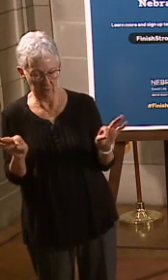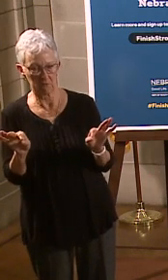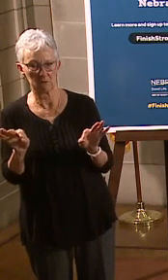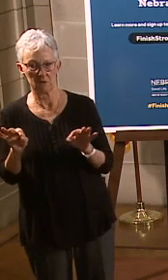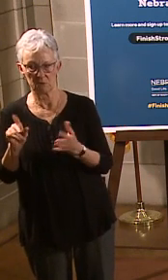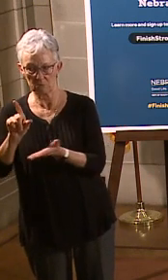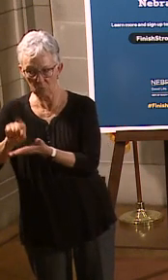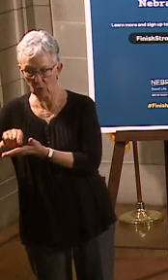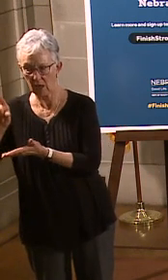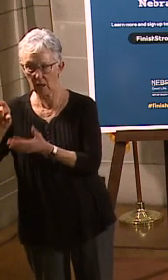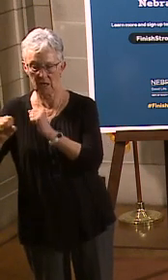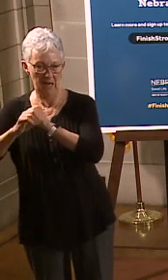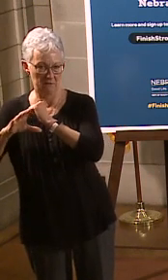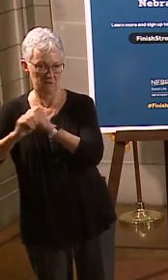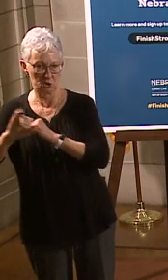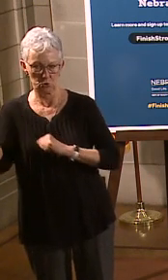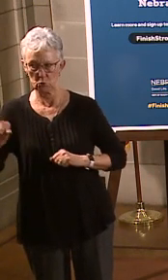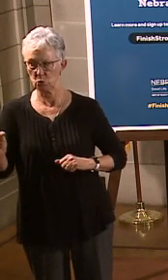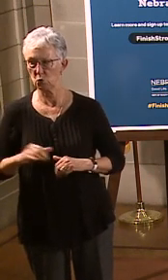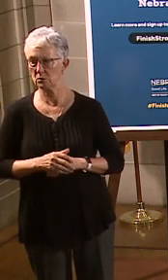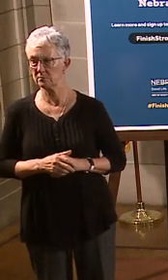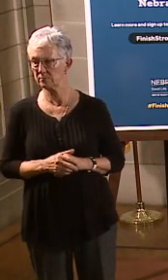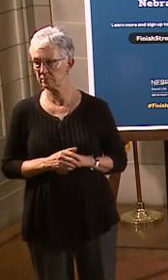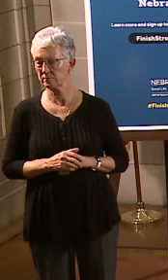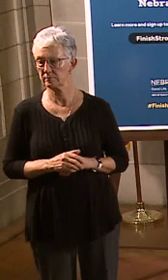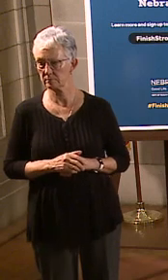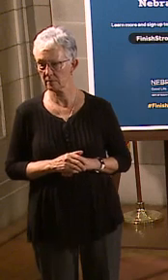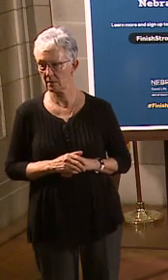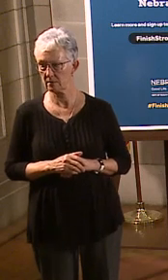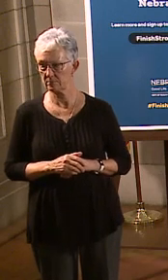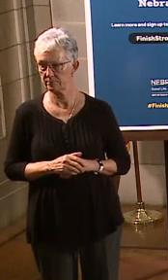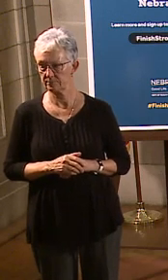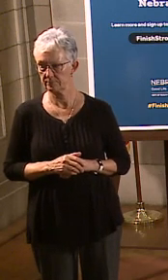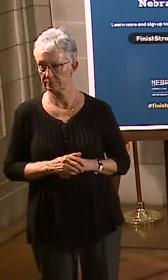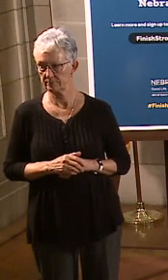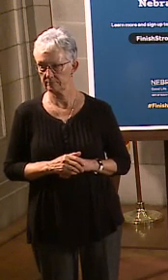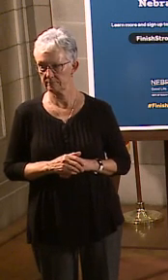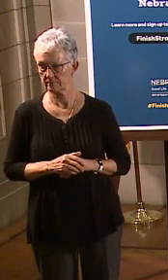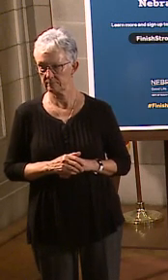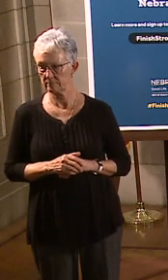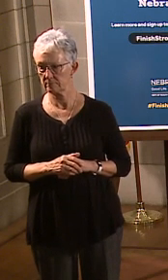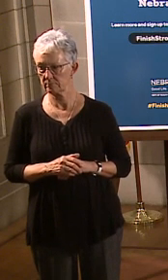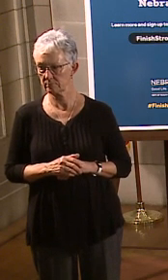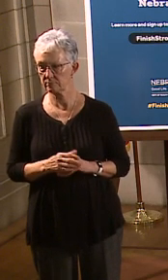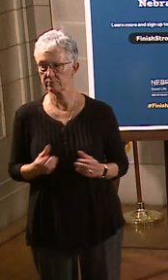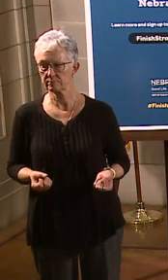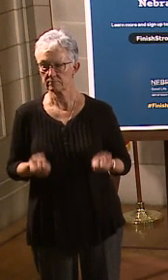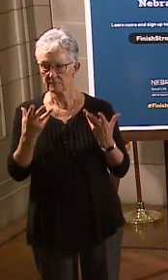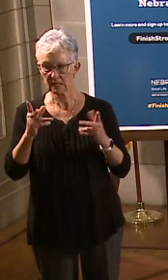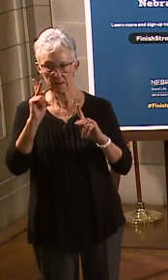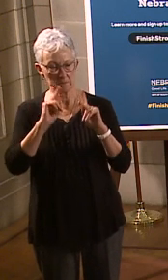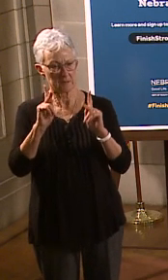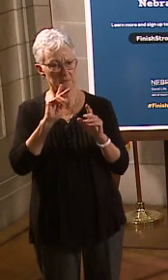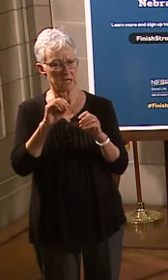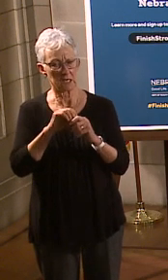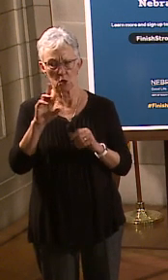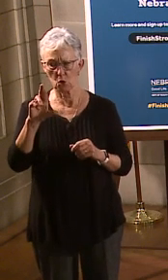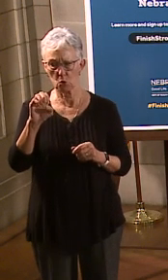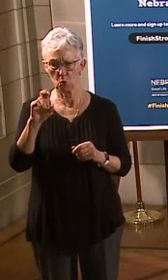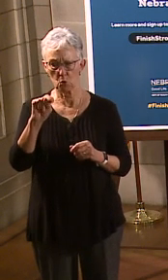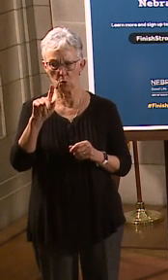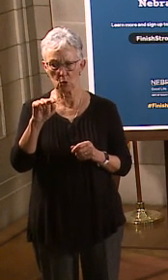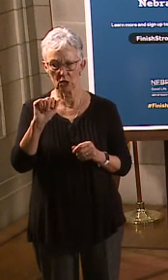of different things there to be able to reach people. Bailey's last question is, do you have any stats on how many people in the rental assistance program has served so